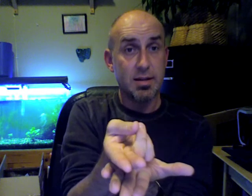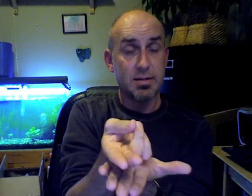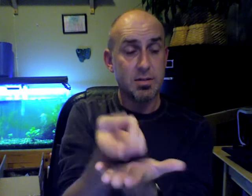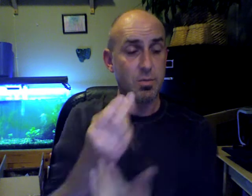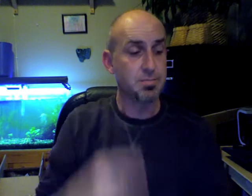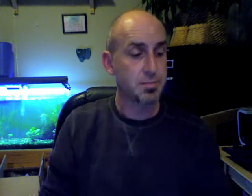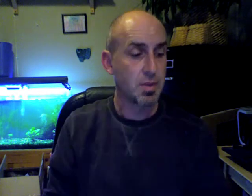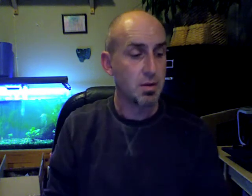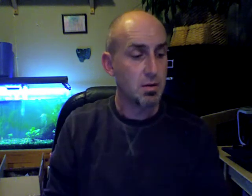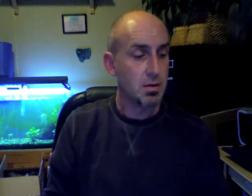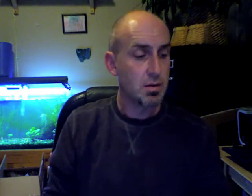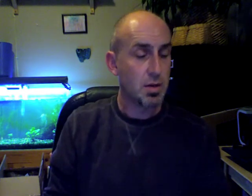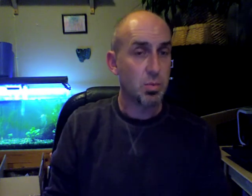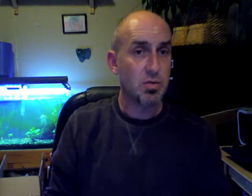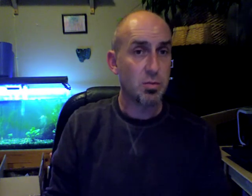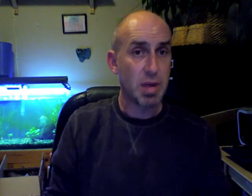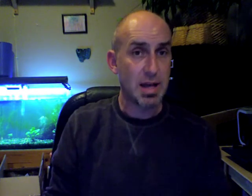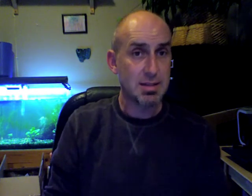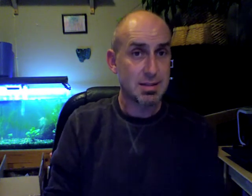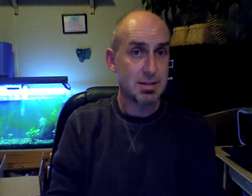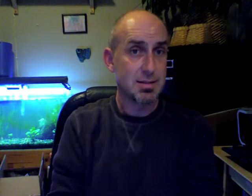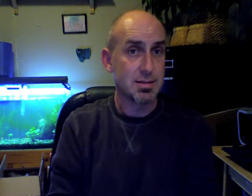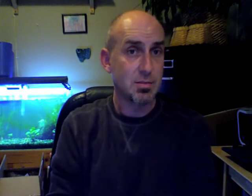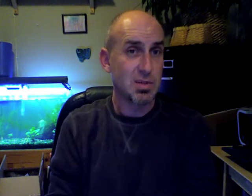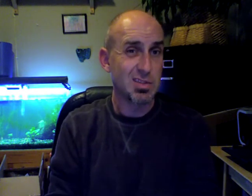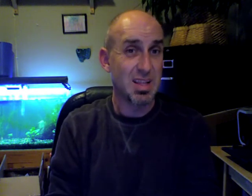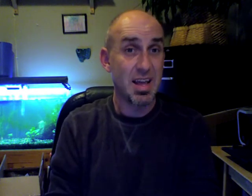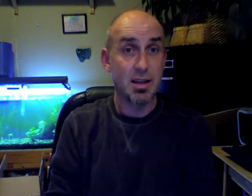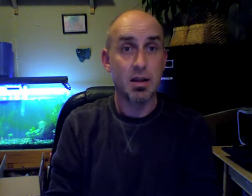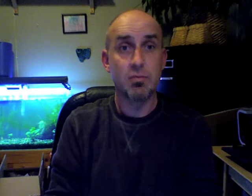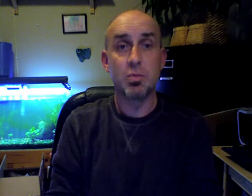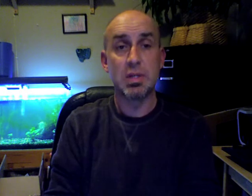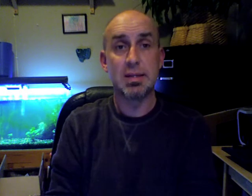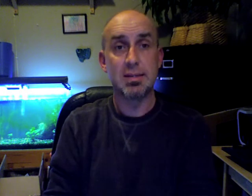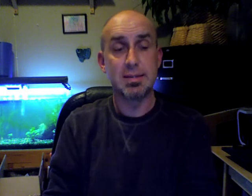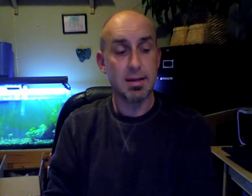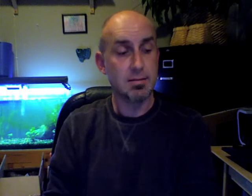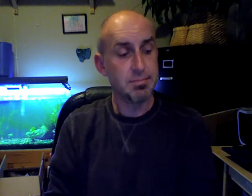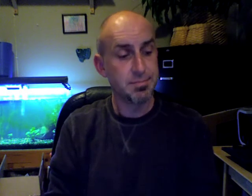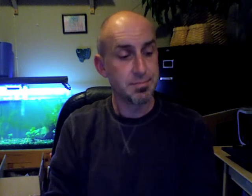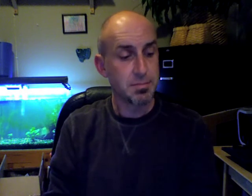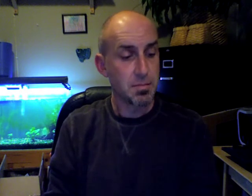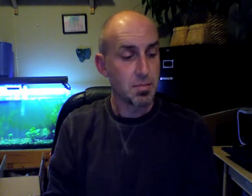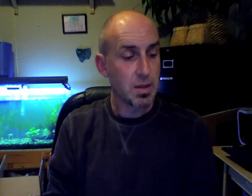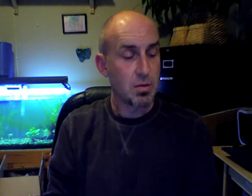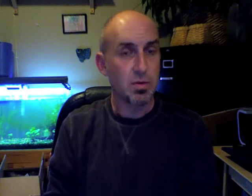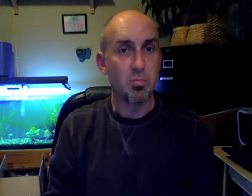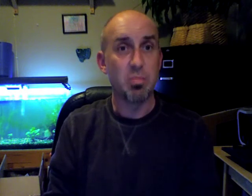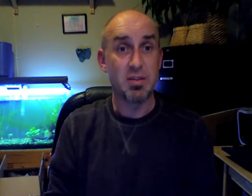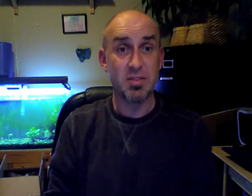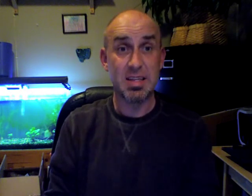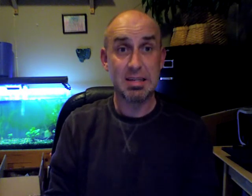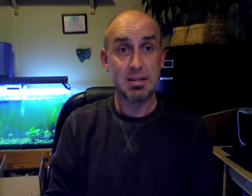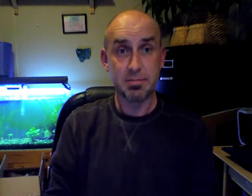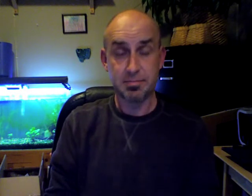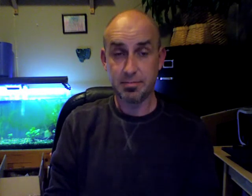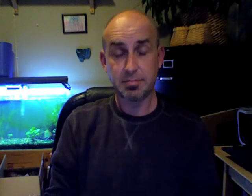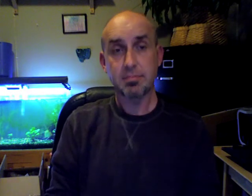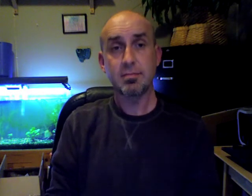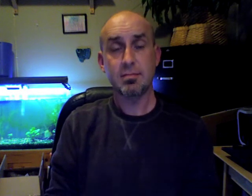So that would be for basked, something just lying comfortably in the sun. We have buffeted.